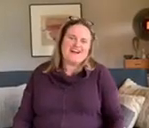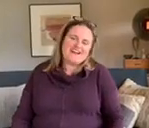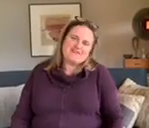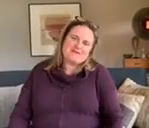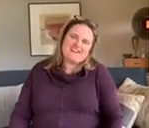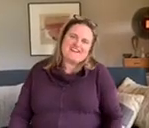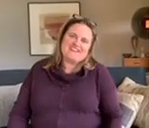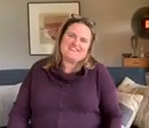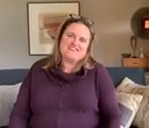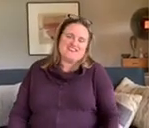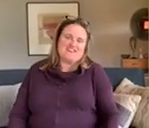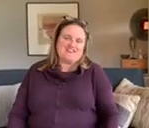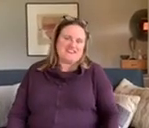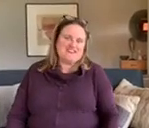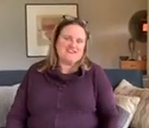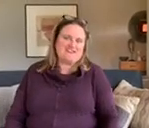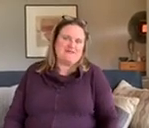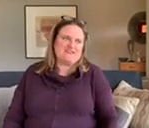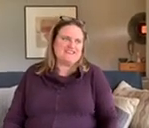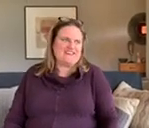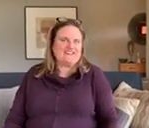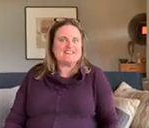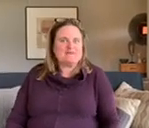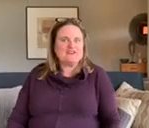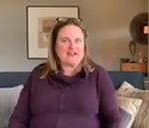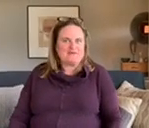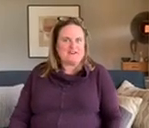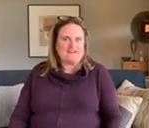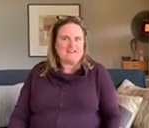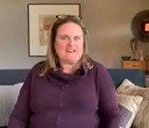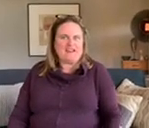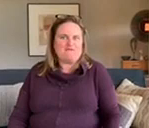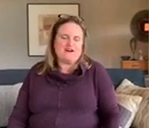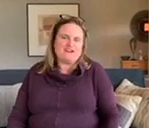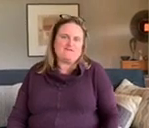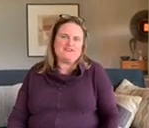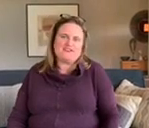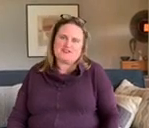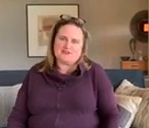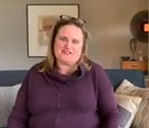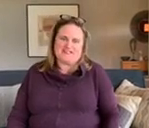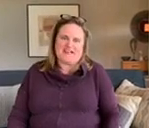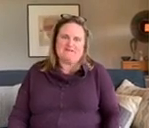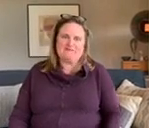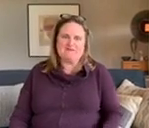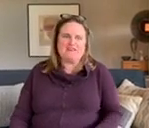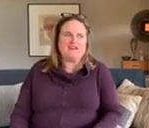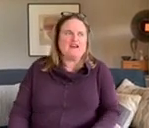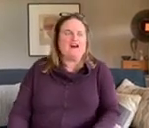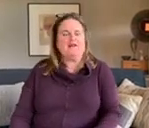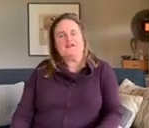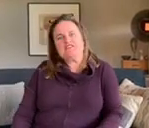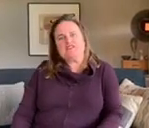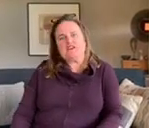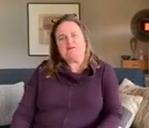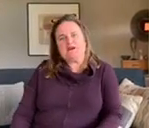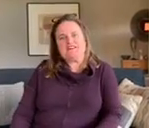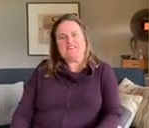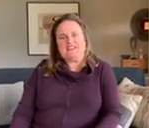Hi everybody, this is Jennifer from the San Anselmo Library and welcome to Storytime. I'm going to start by singing